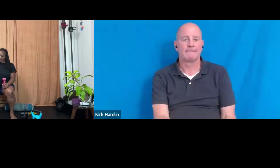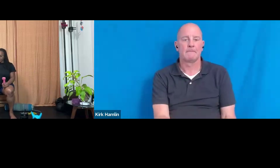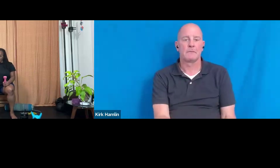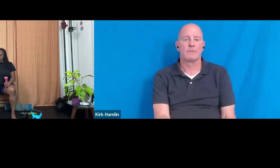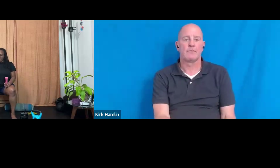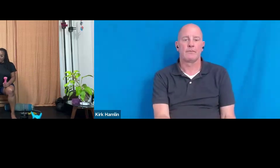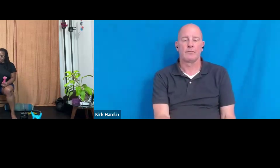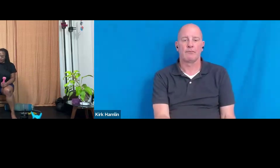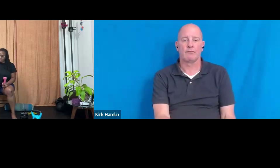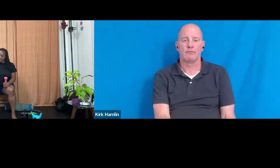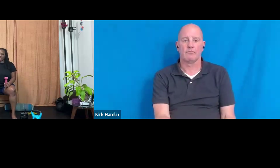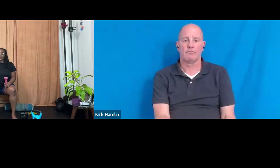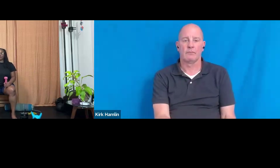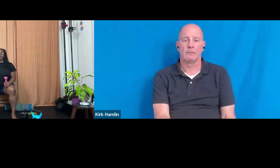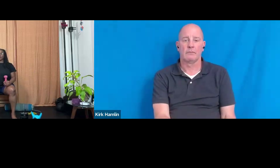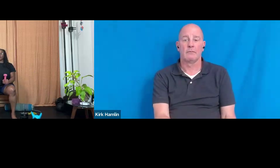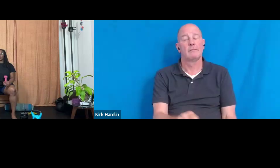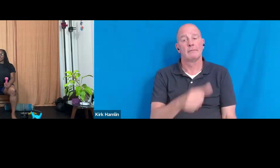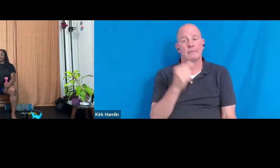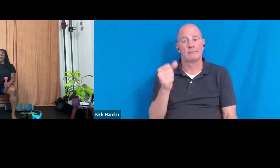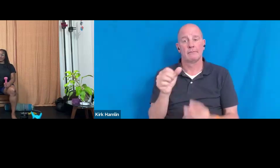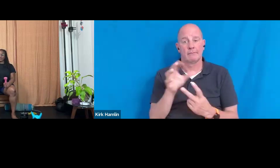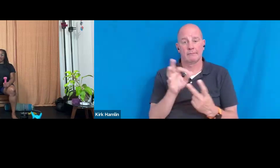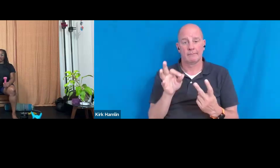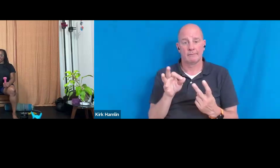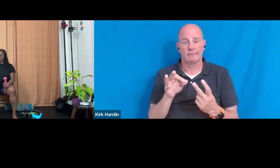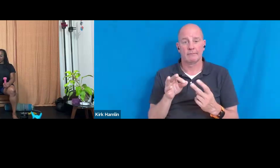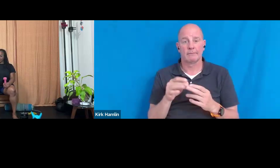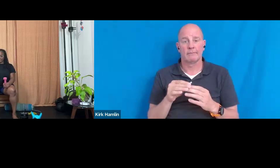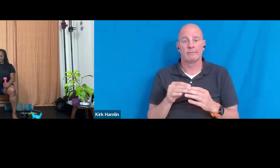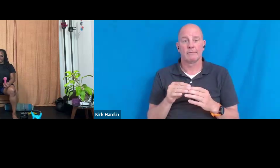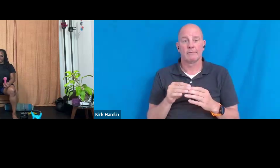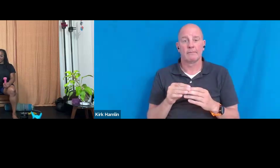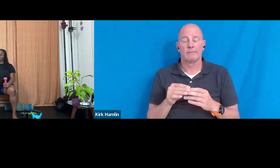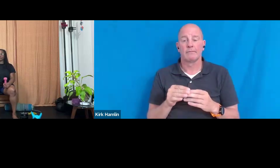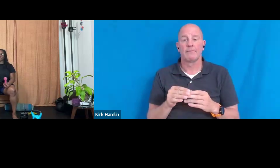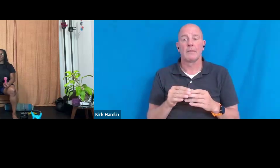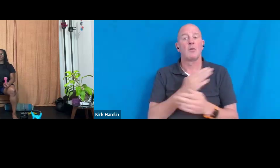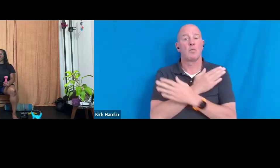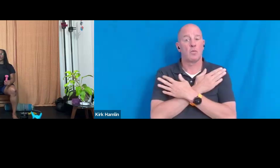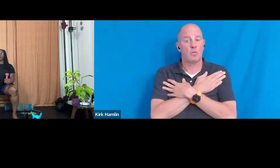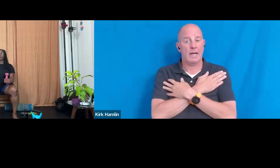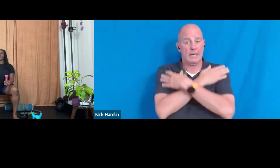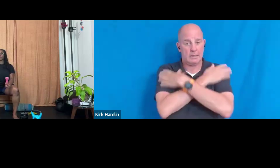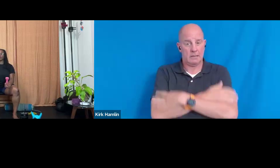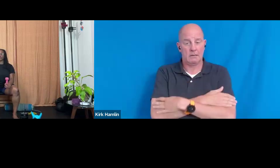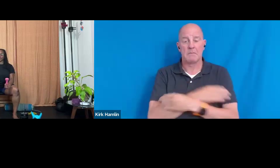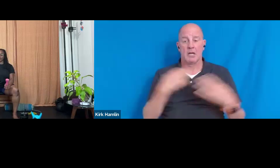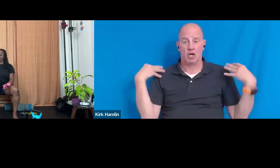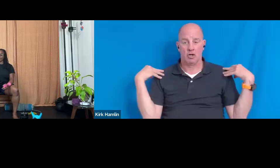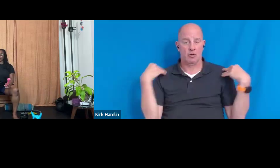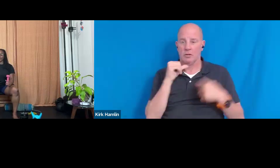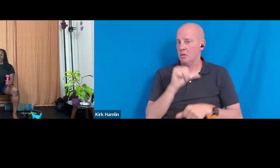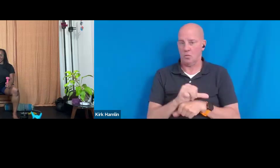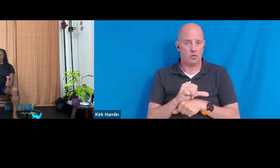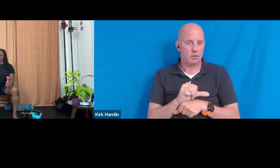so the other option for either of those is that you can have the arms rested, so your shoulders aren't doing anything. The only thing